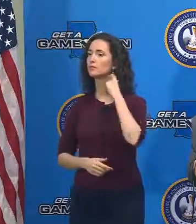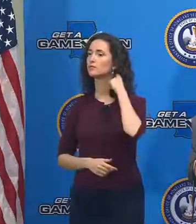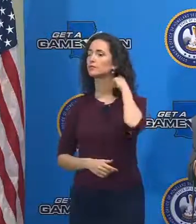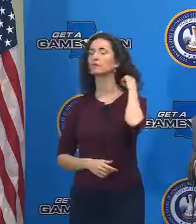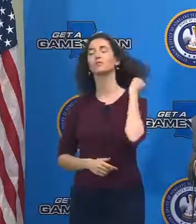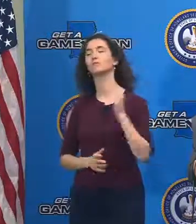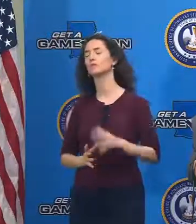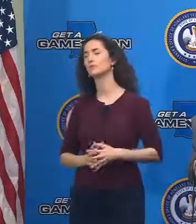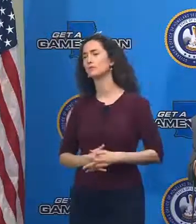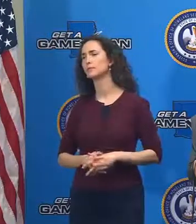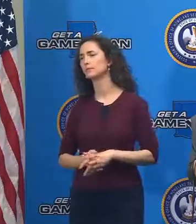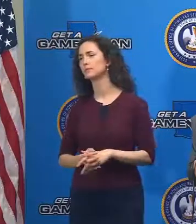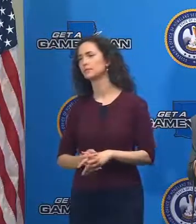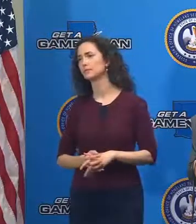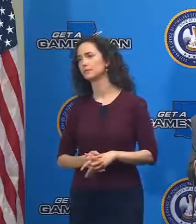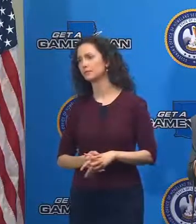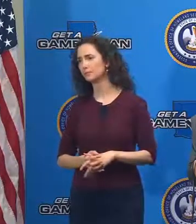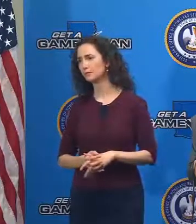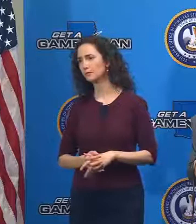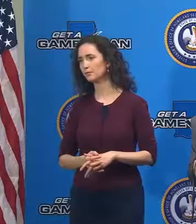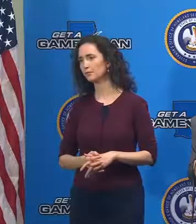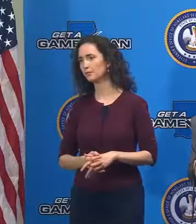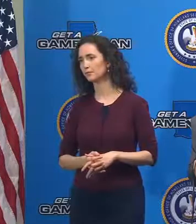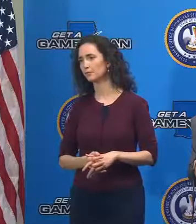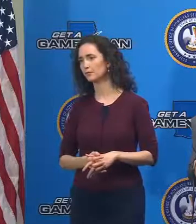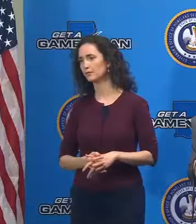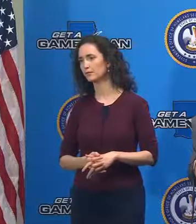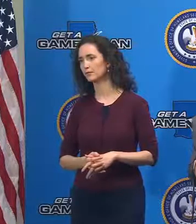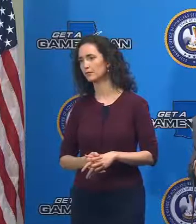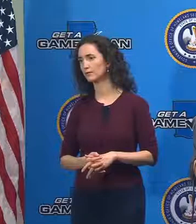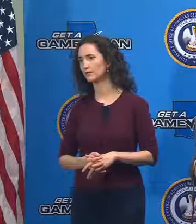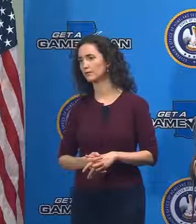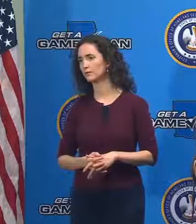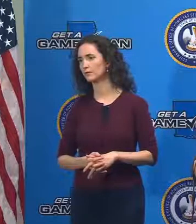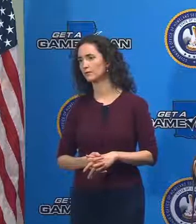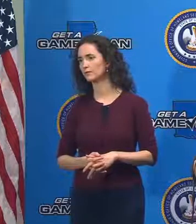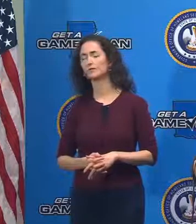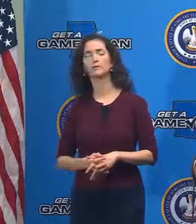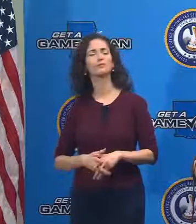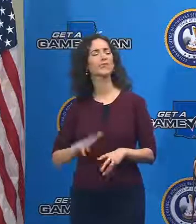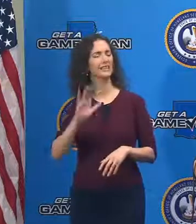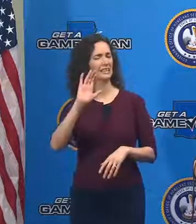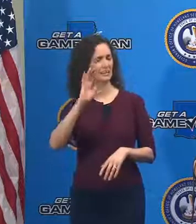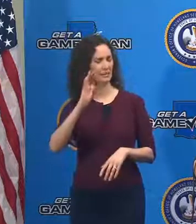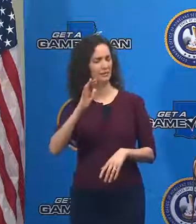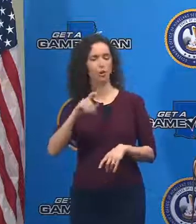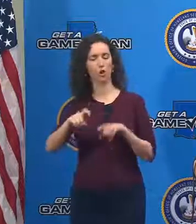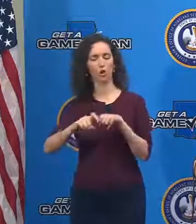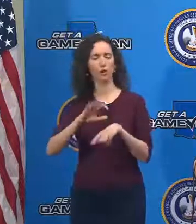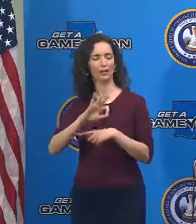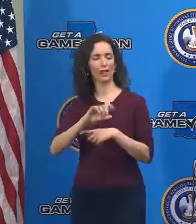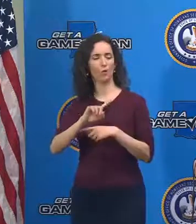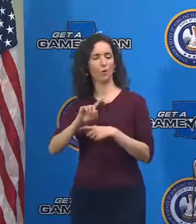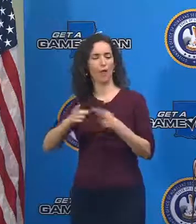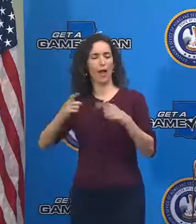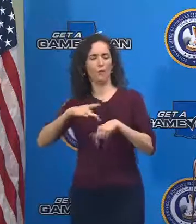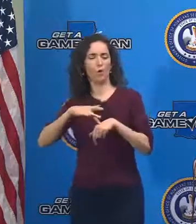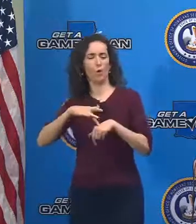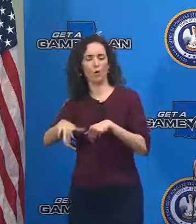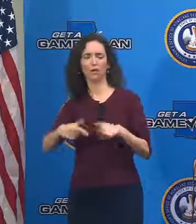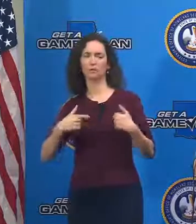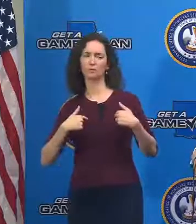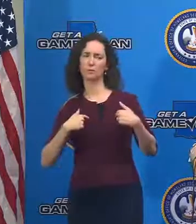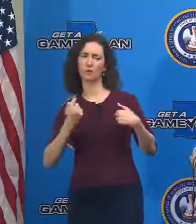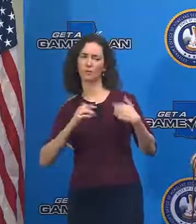same vein, it sounds as though 911 calls were being made pretty early on about this, so I guess I'm a little